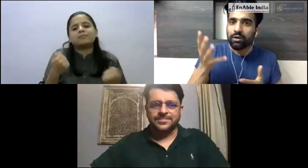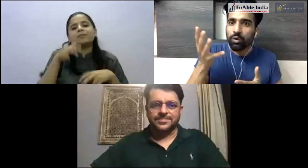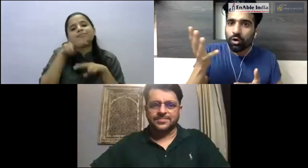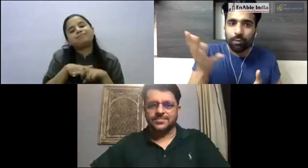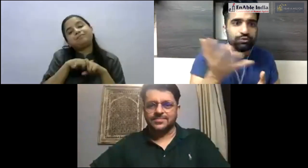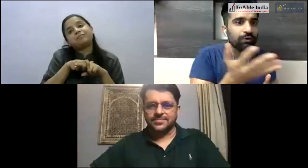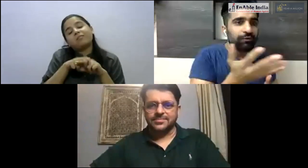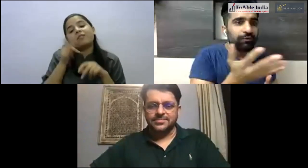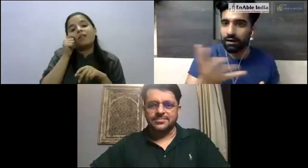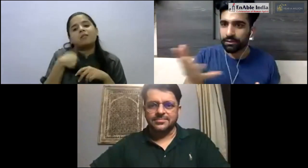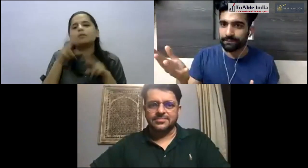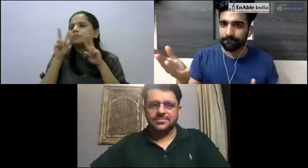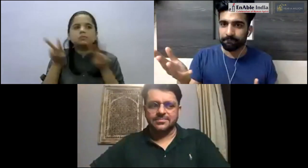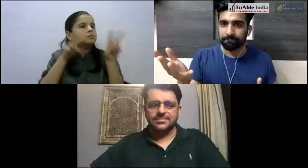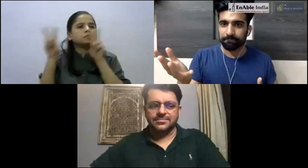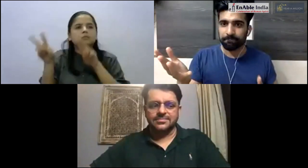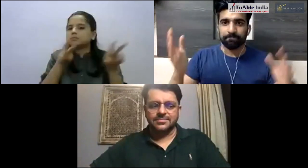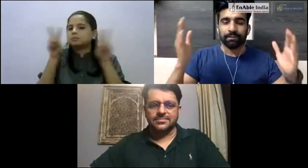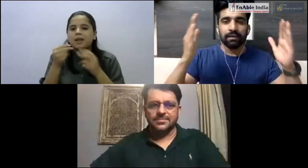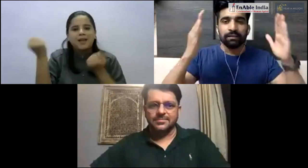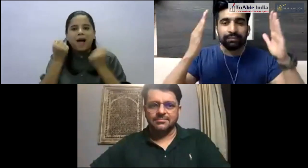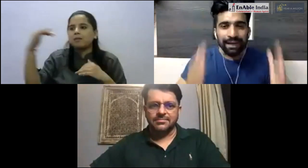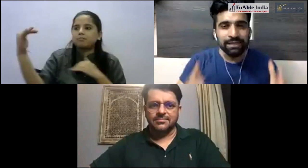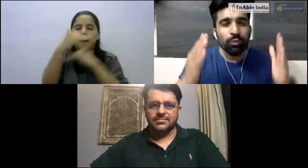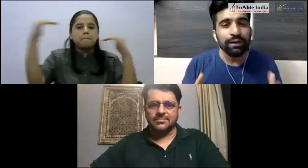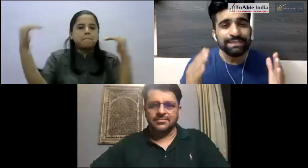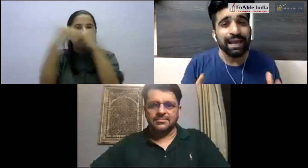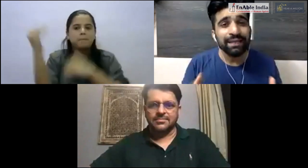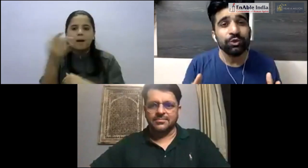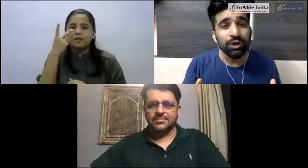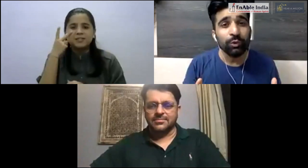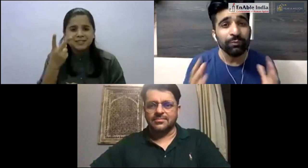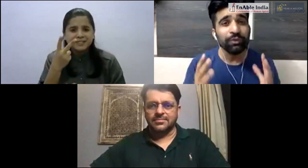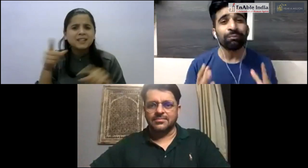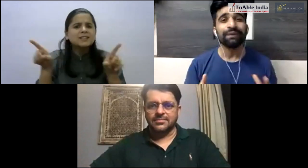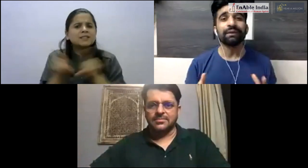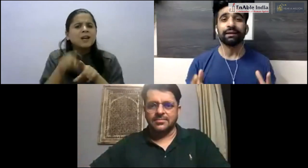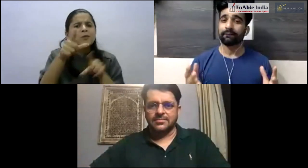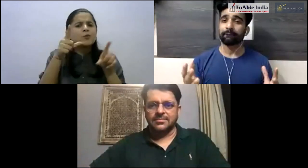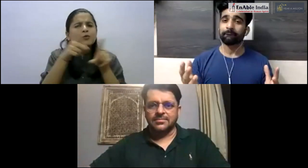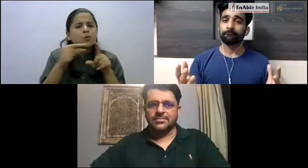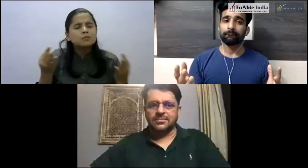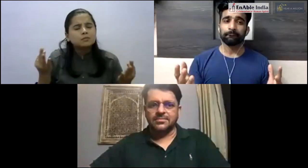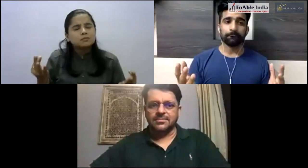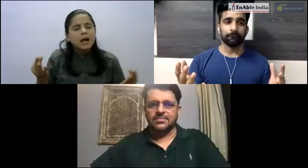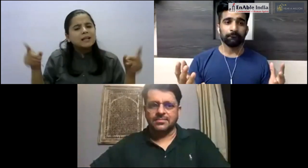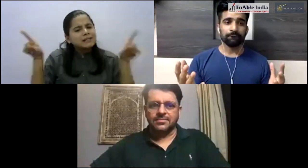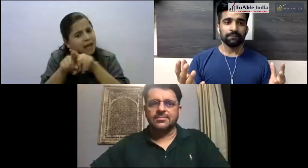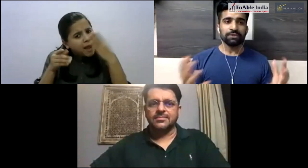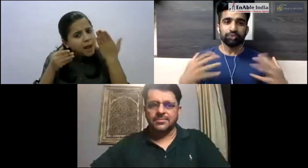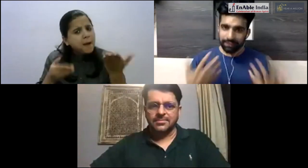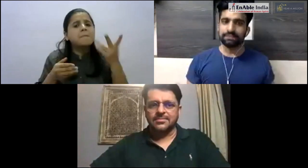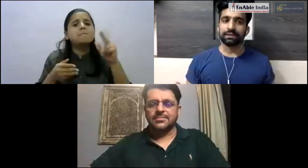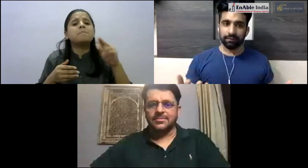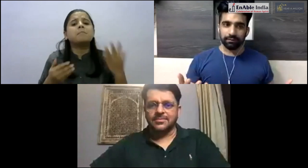and observing the cars. That is what exactly you are doing when you are meditating.